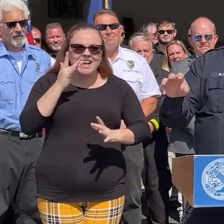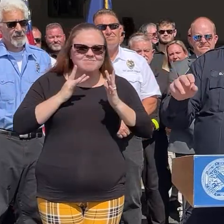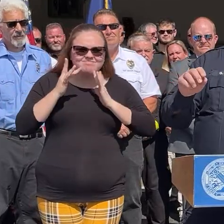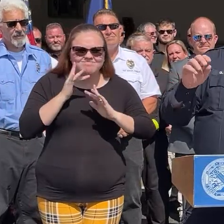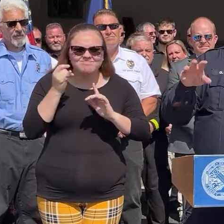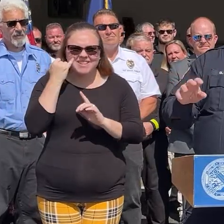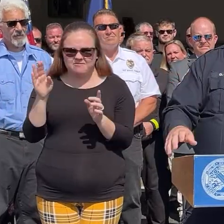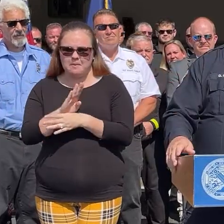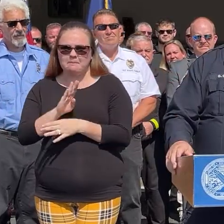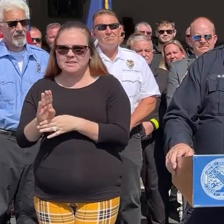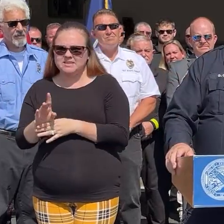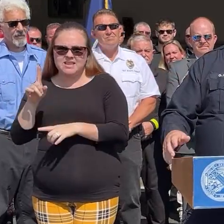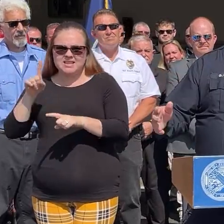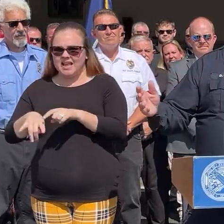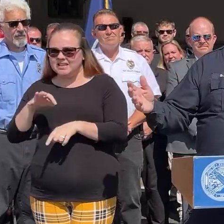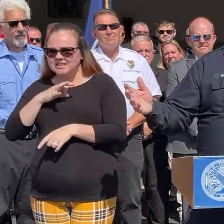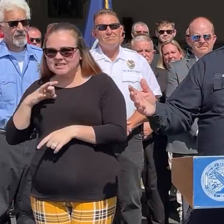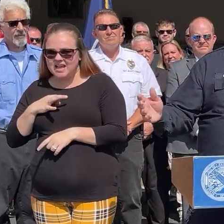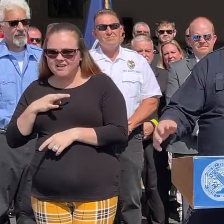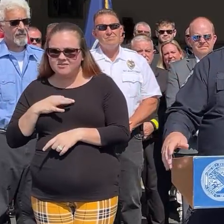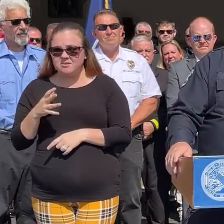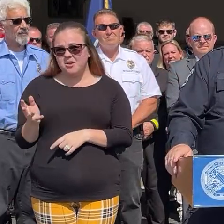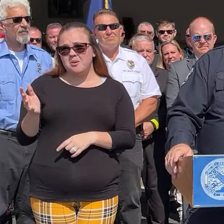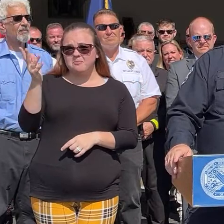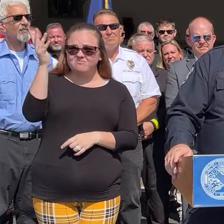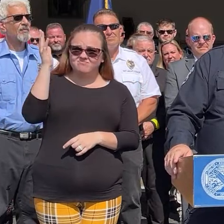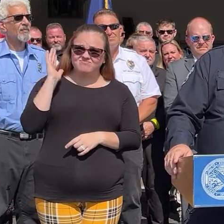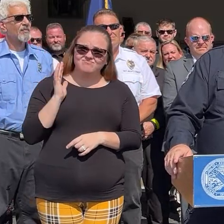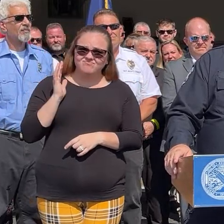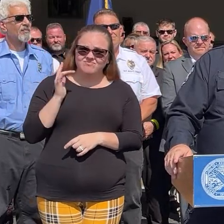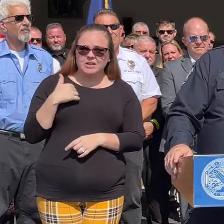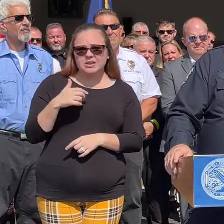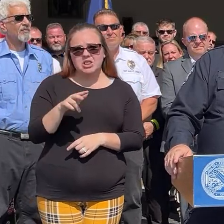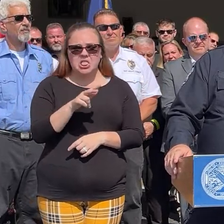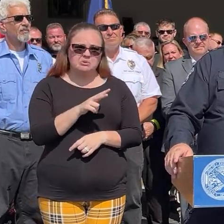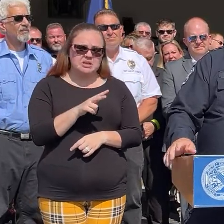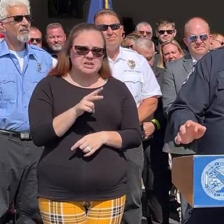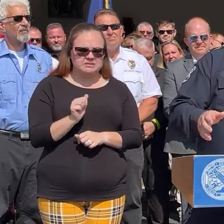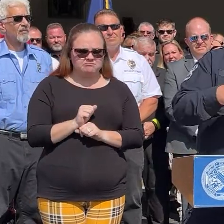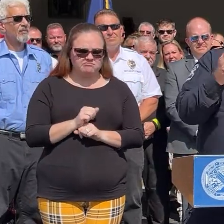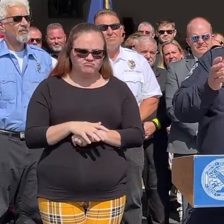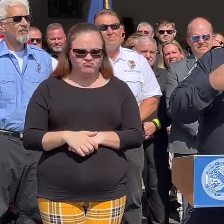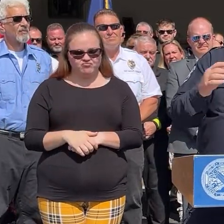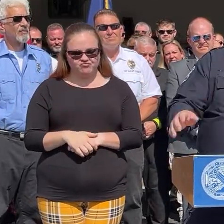busy, when they can't be staffed. We used to be a three